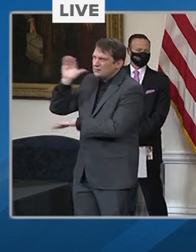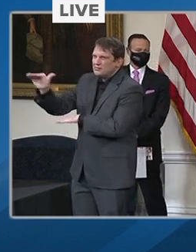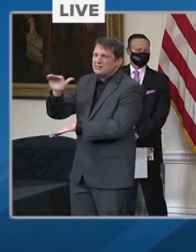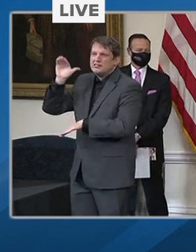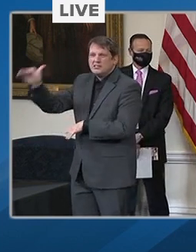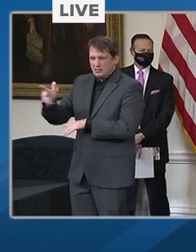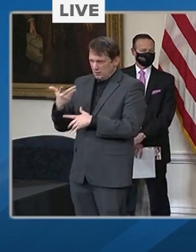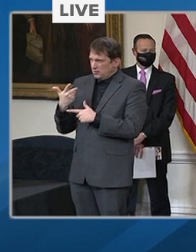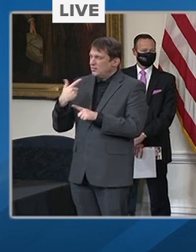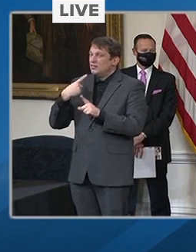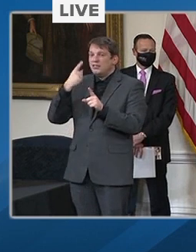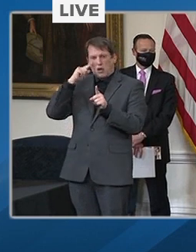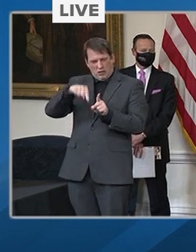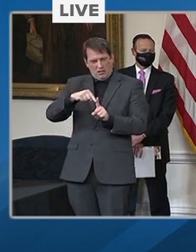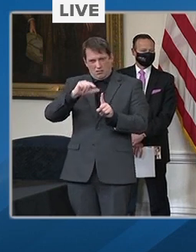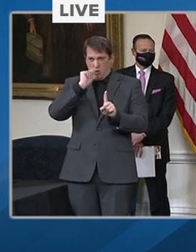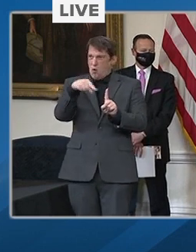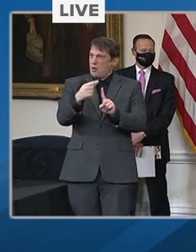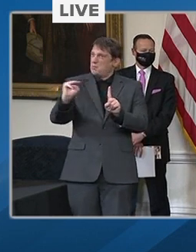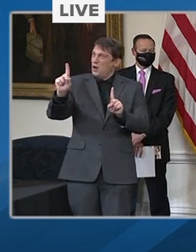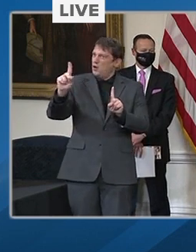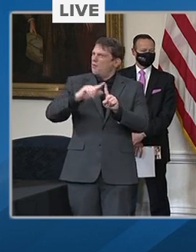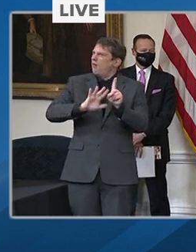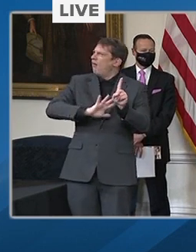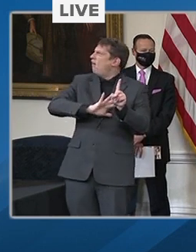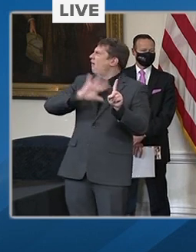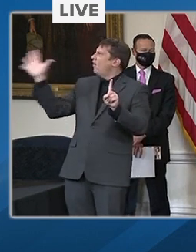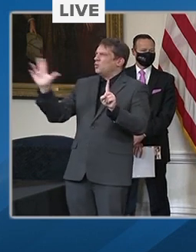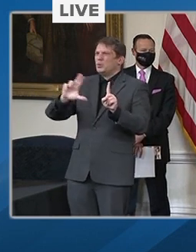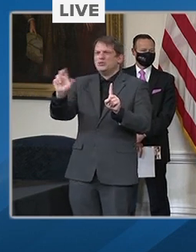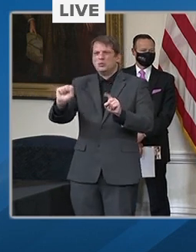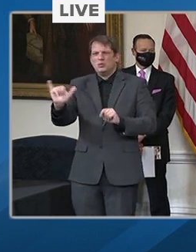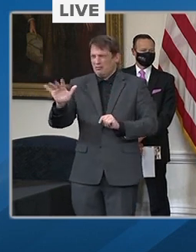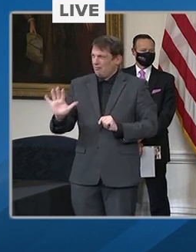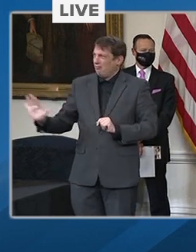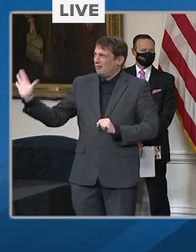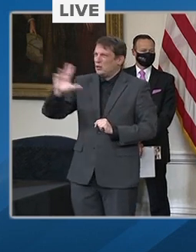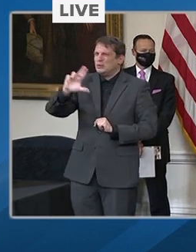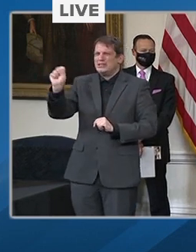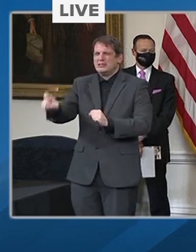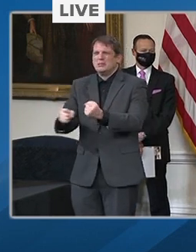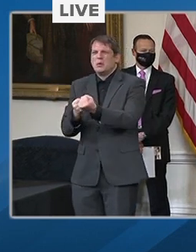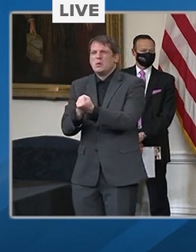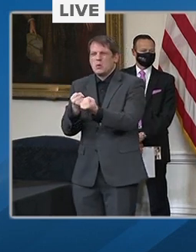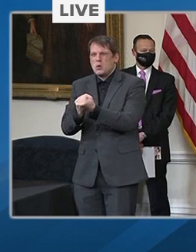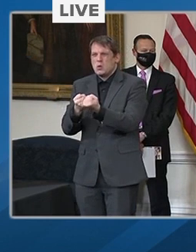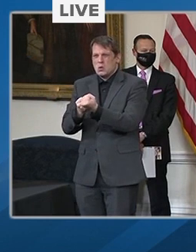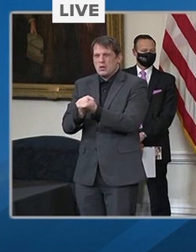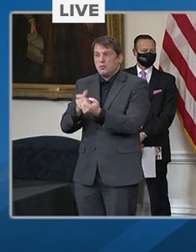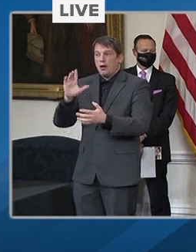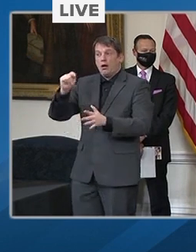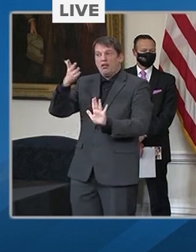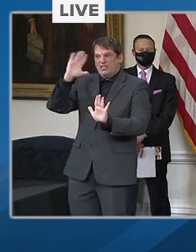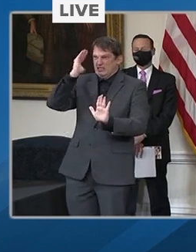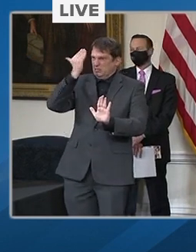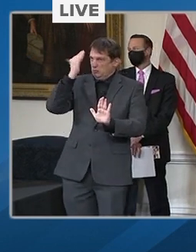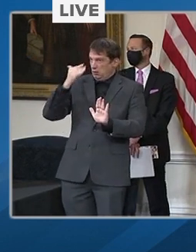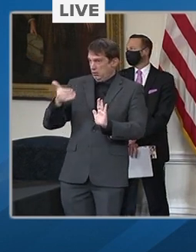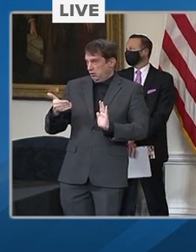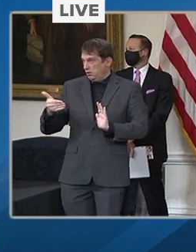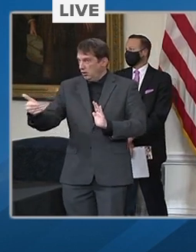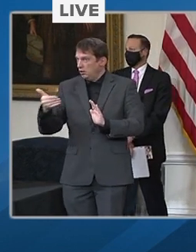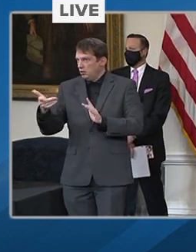need. This compromise will provide some short-term relief that will